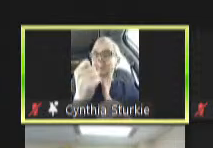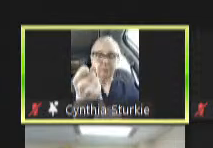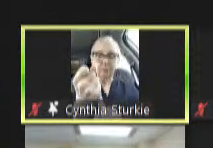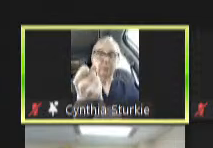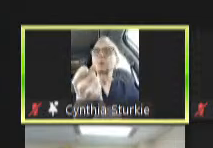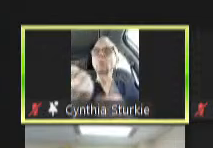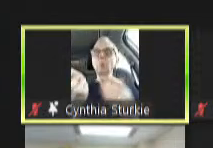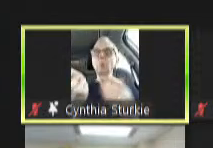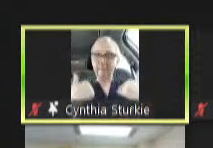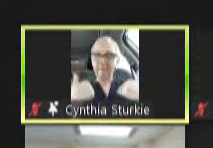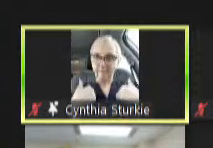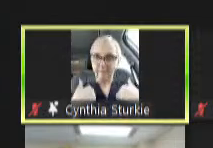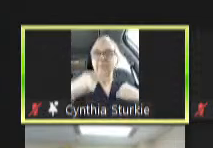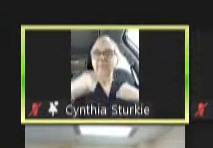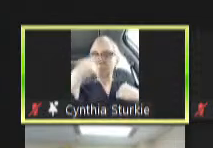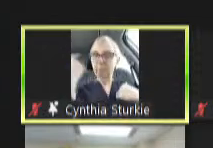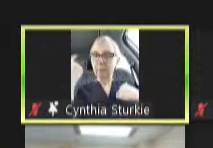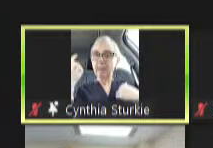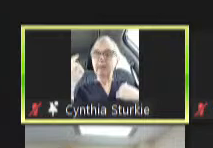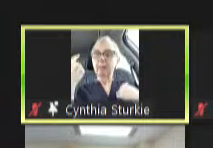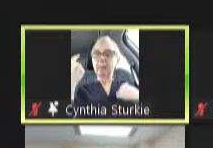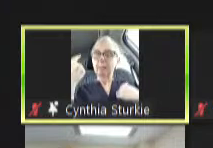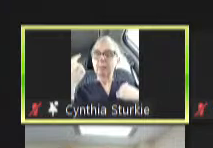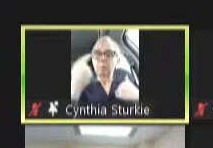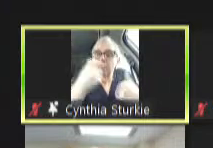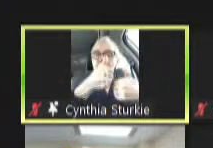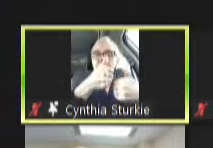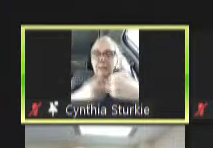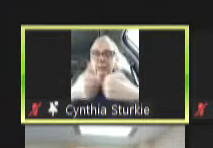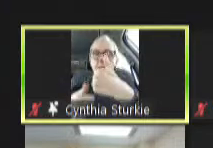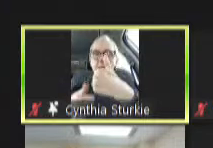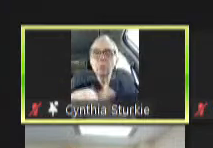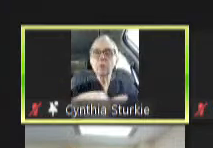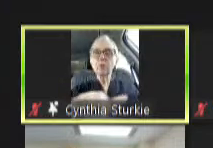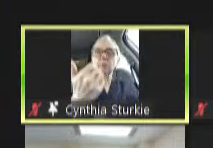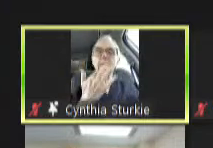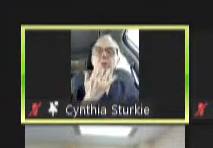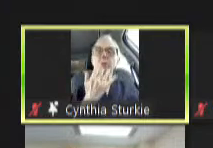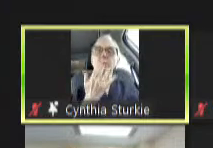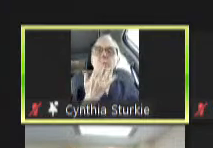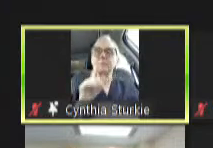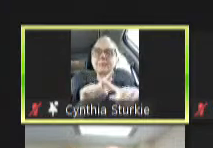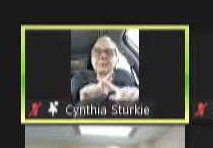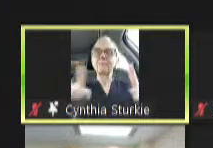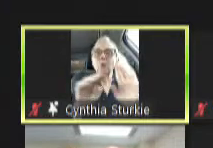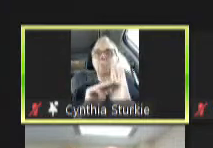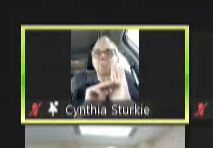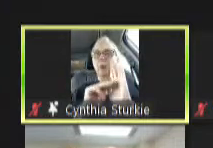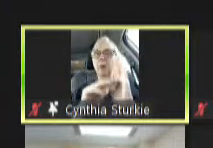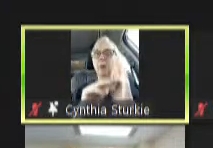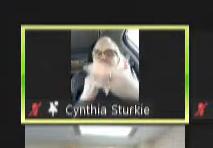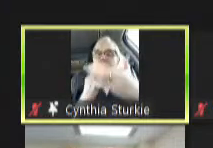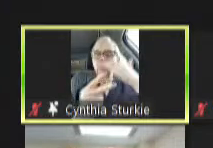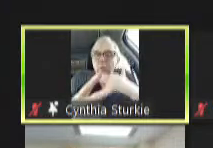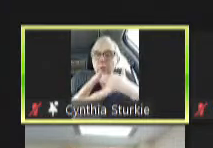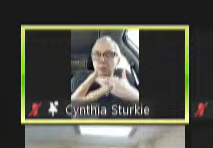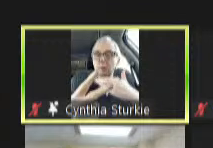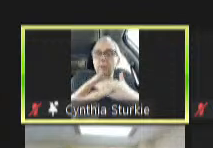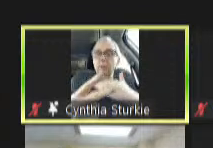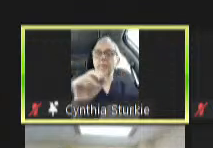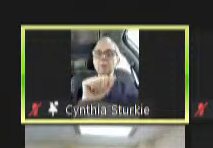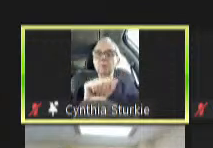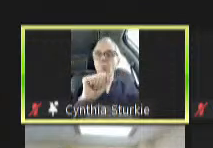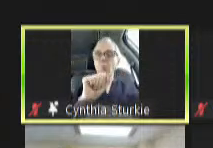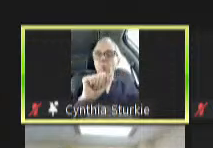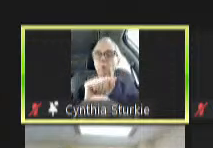that black line. And then what we're looking at with each of those other colorful bars is different modeling projections. So in this work, the modeling team is